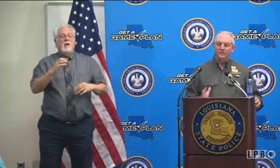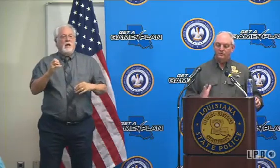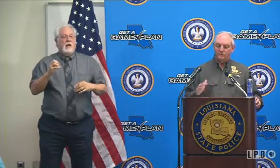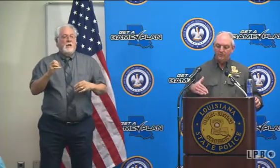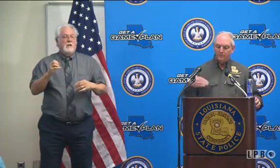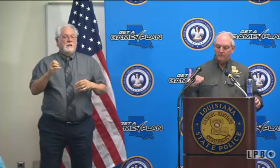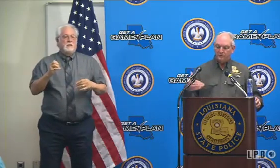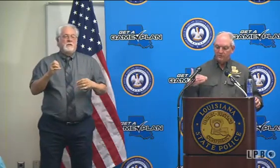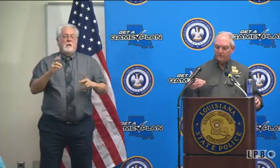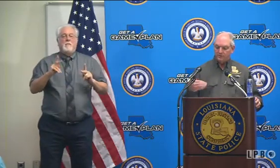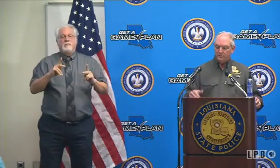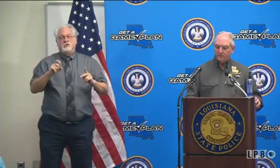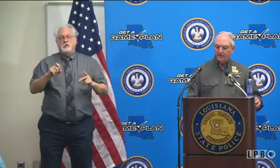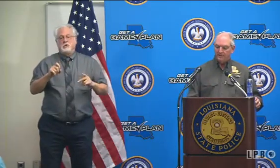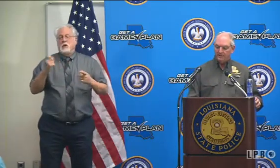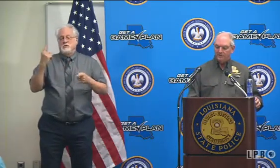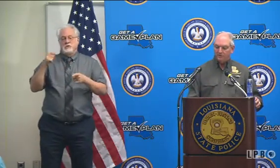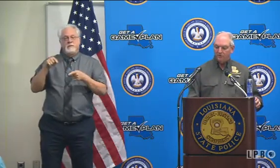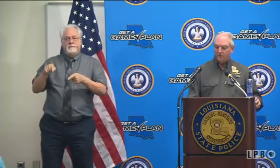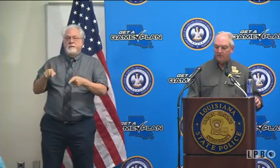And so people should just understand that this is going to